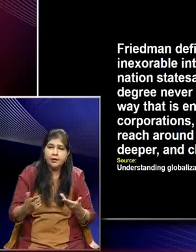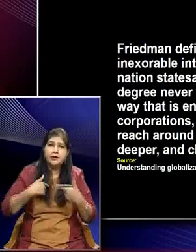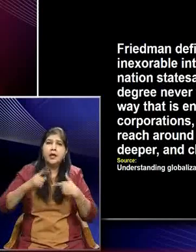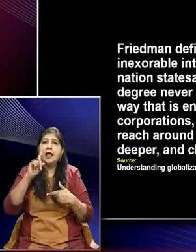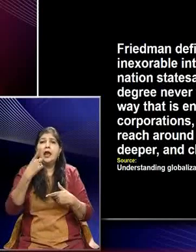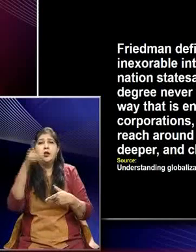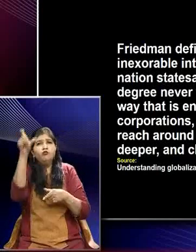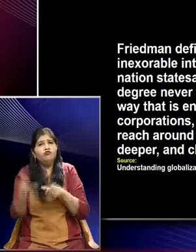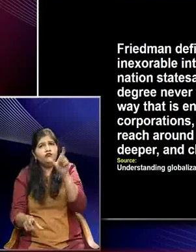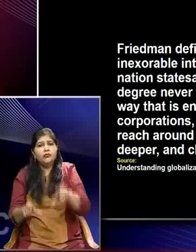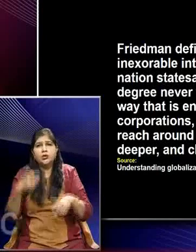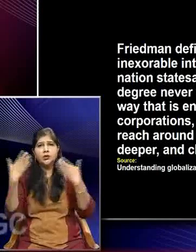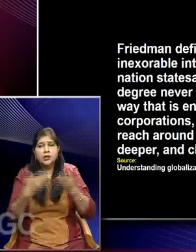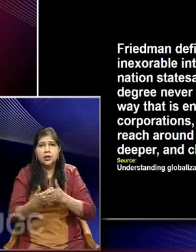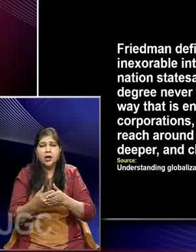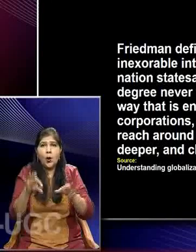individuals,